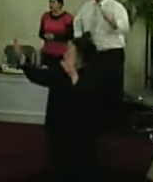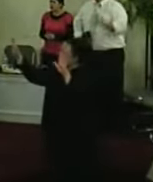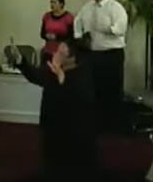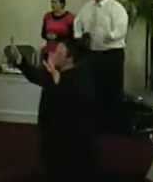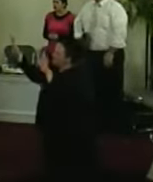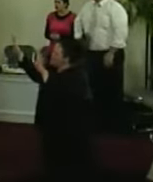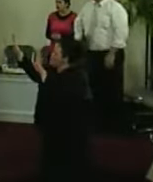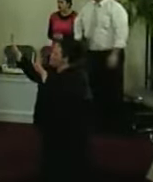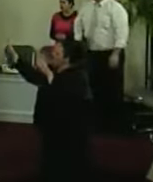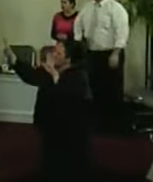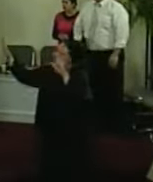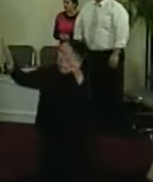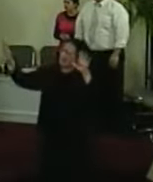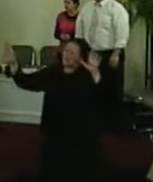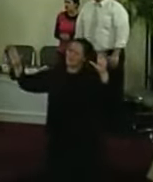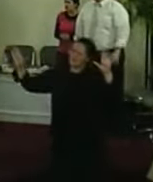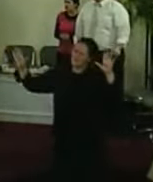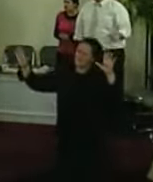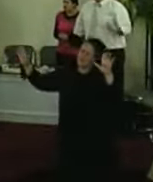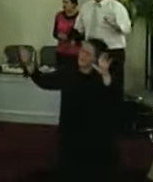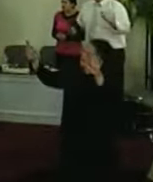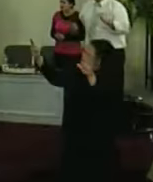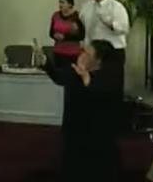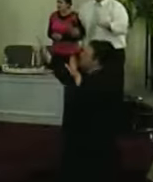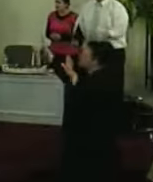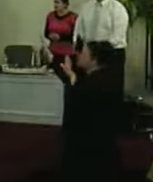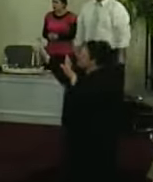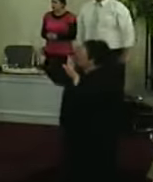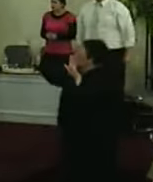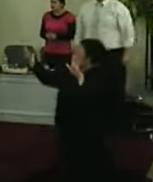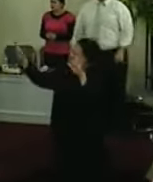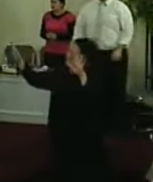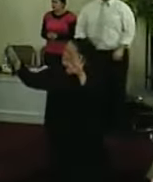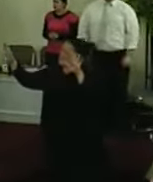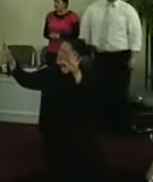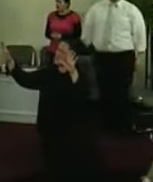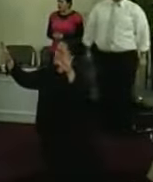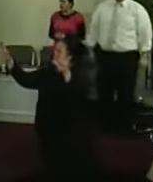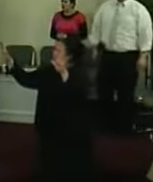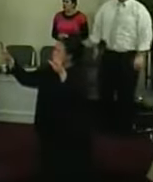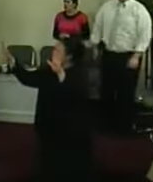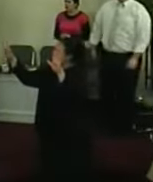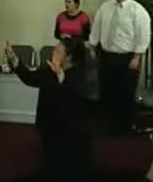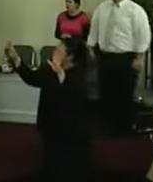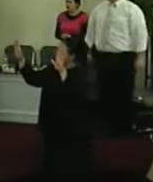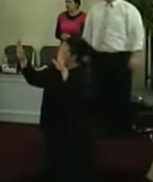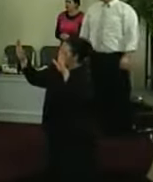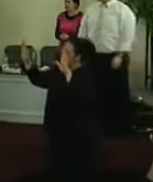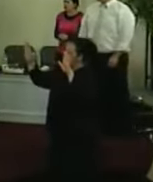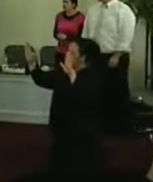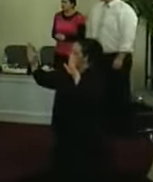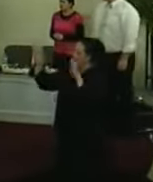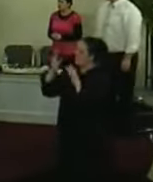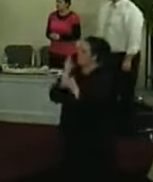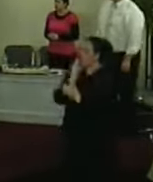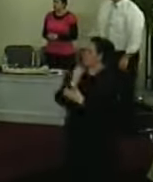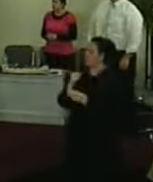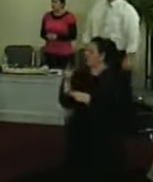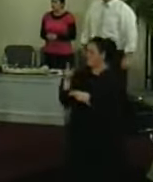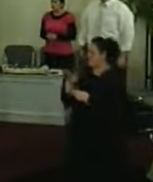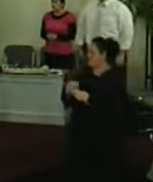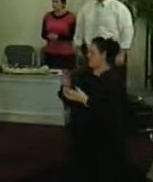deliverance. God, let Lord healing come. Strengthen tonight in the precious name of